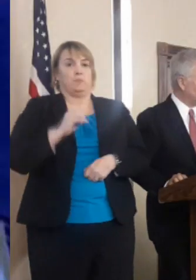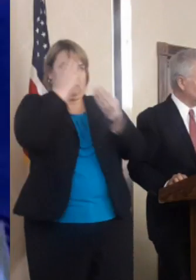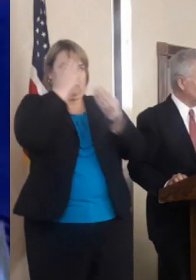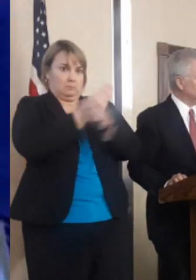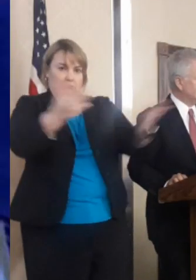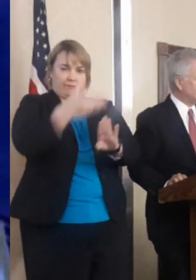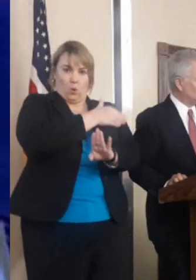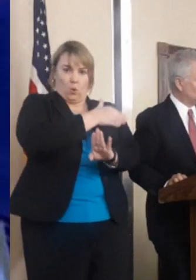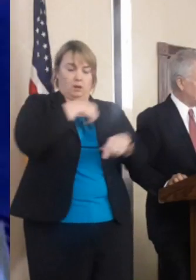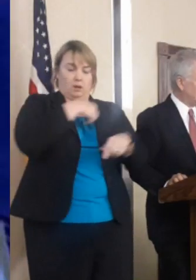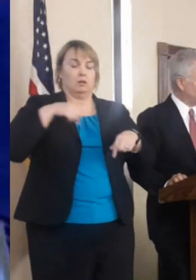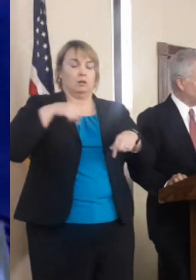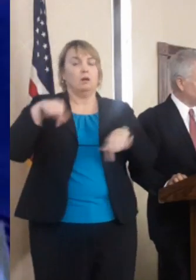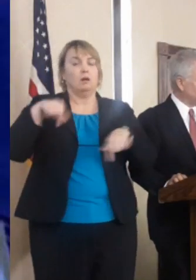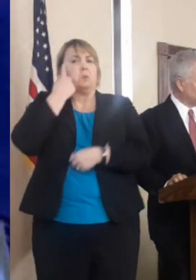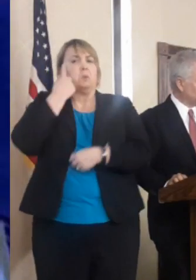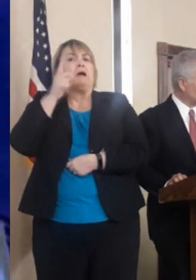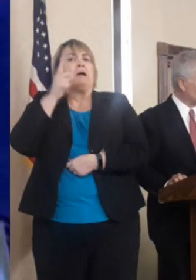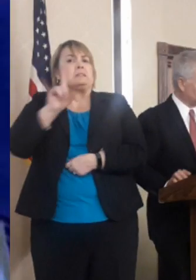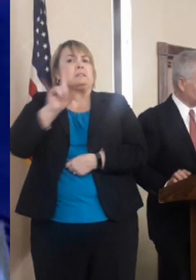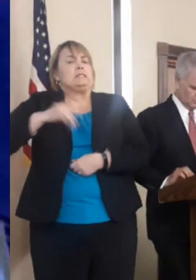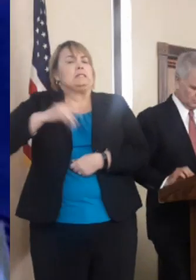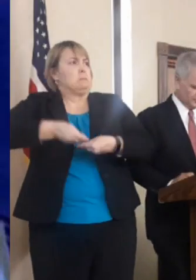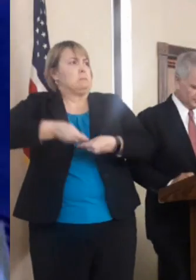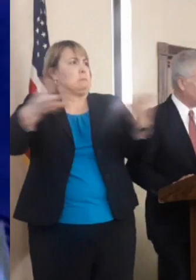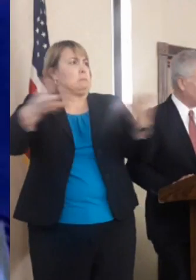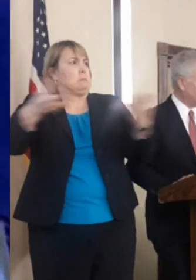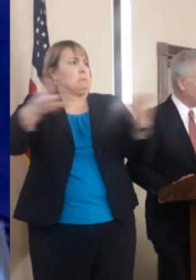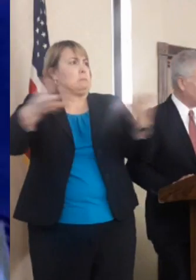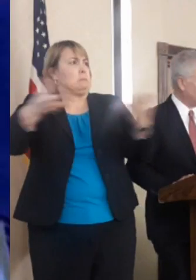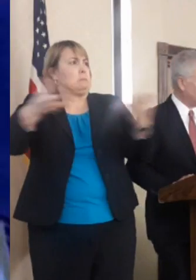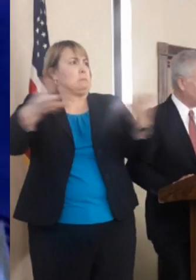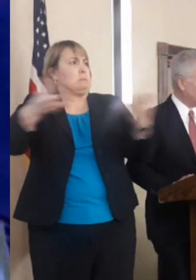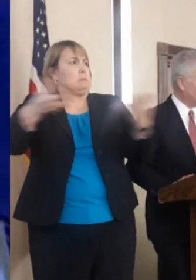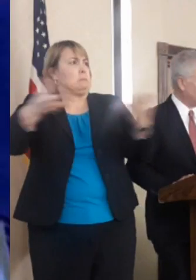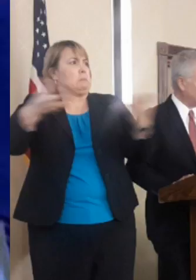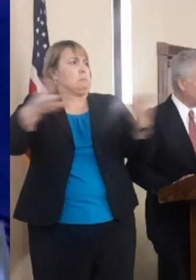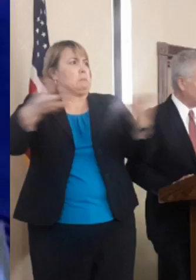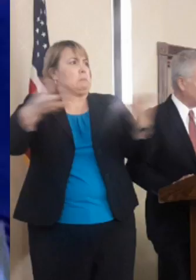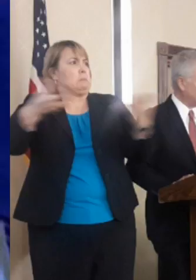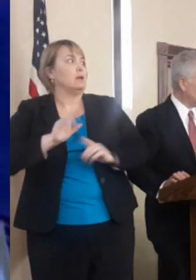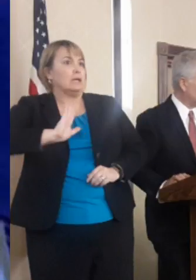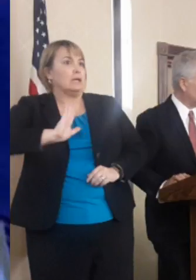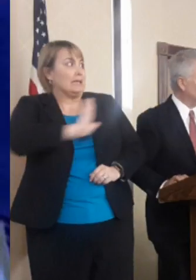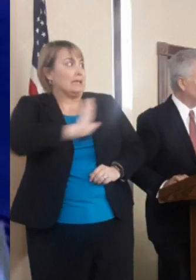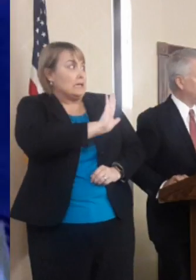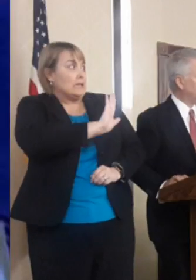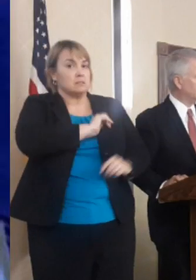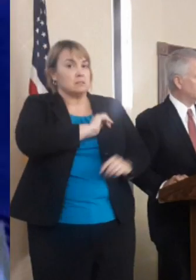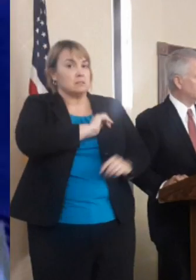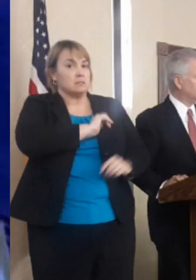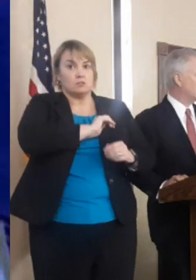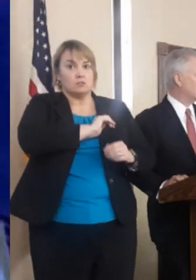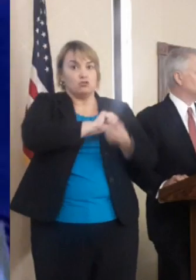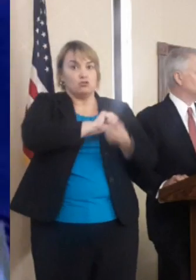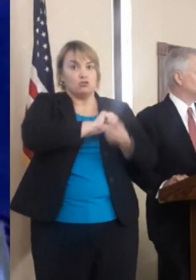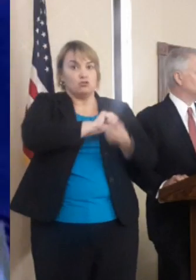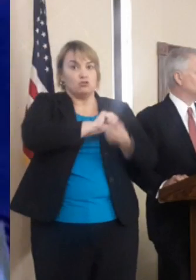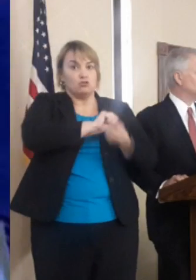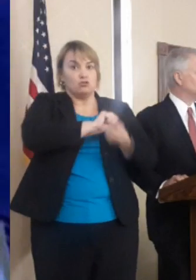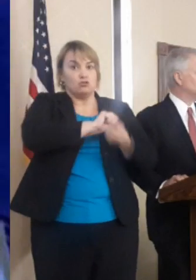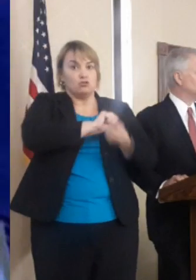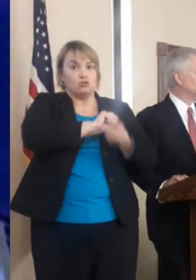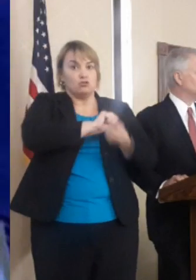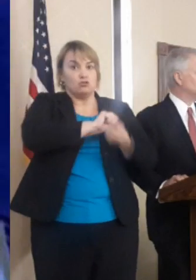didn't include any change to the first section of C, right, to the intro of C, and therefore any change to the intro of C would be